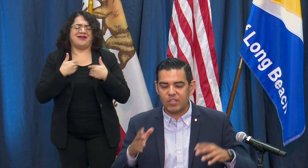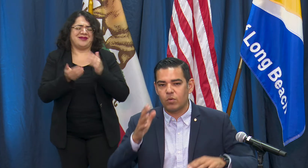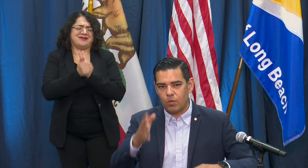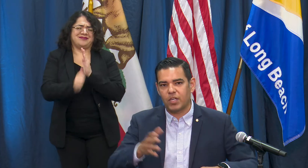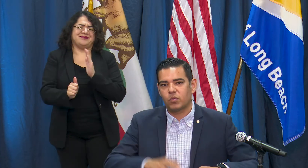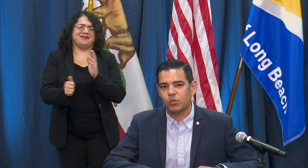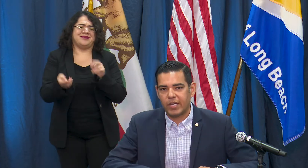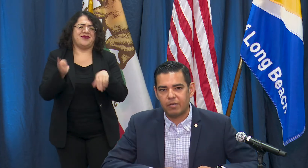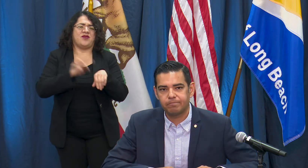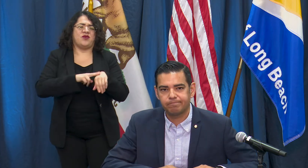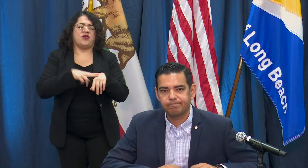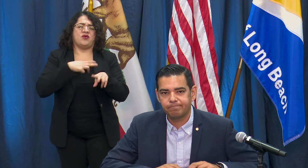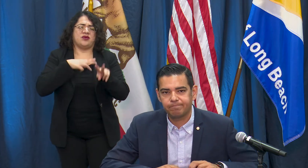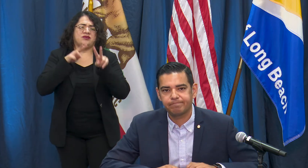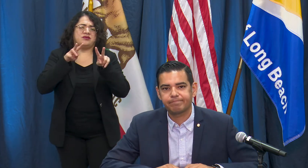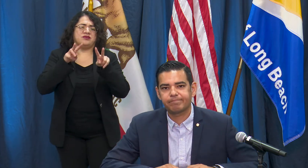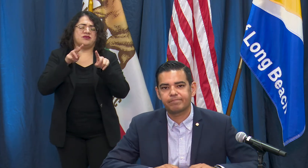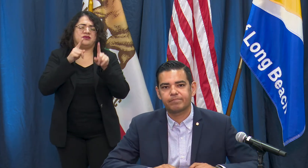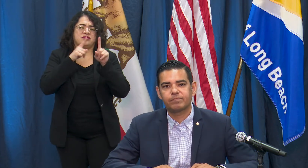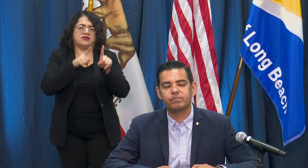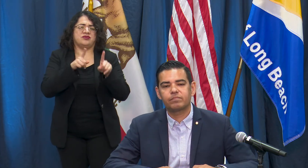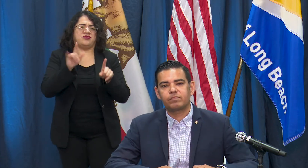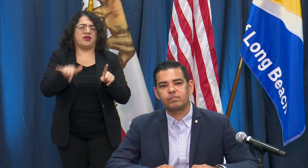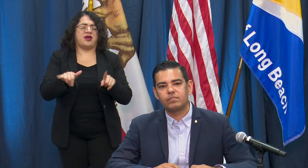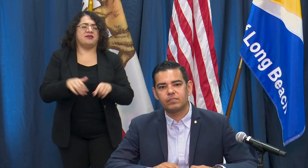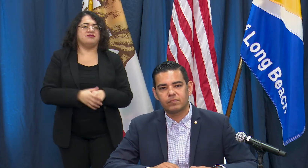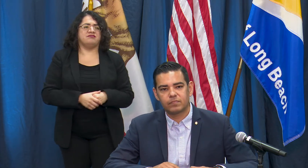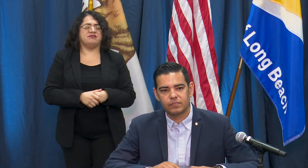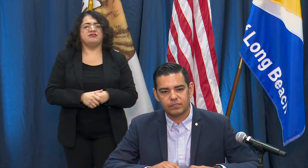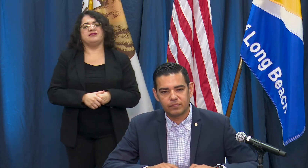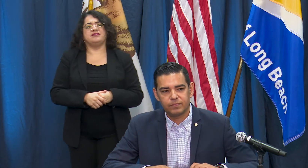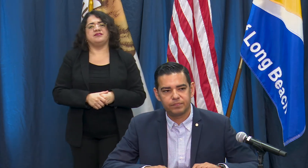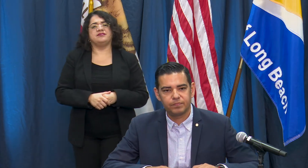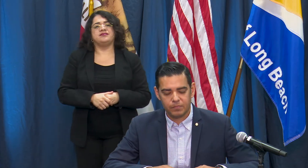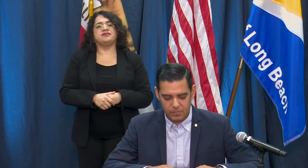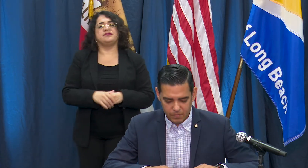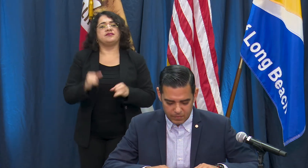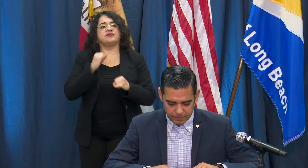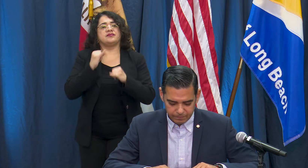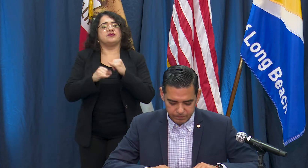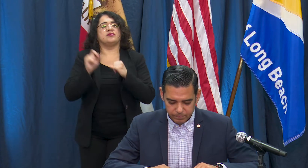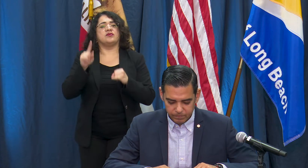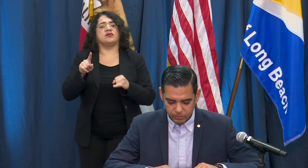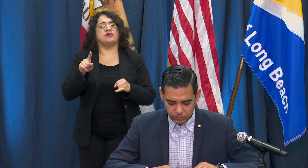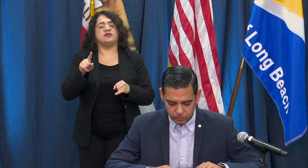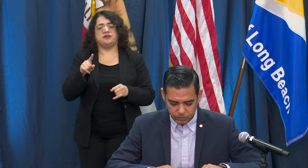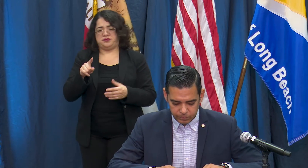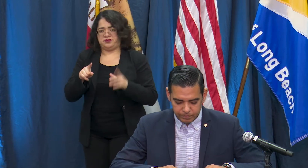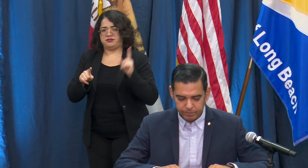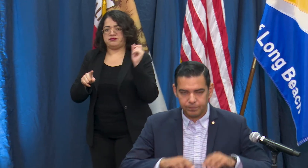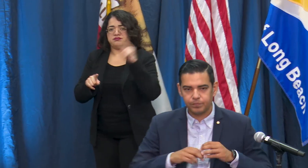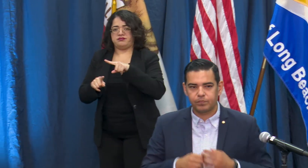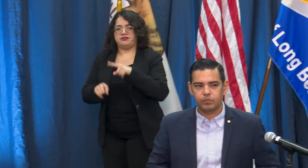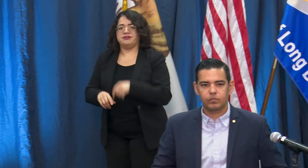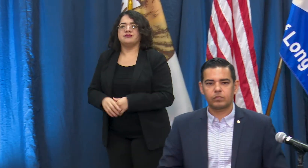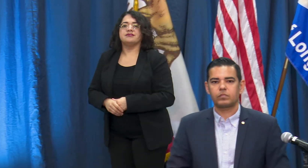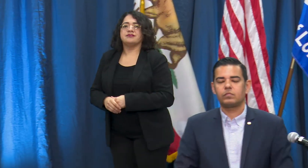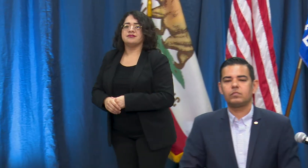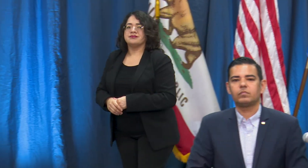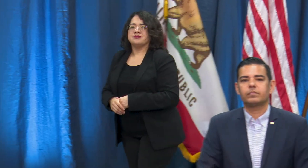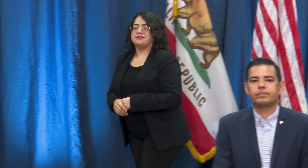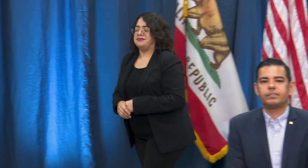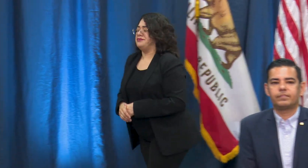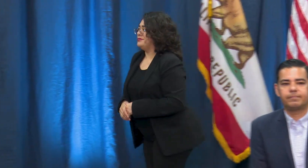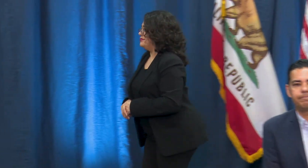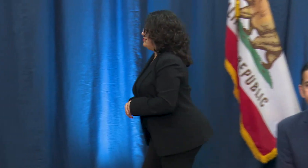and so that's what we're working towards right now. Thank you, Mayor. The last question from Facebook is going to be to Dr. Davis, and this really gets into the